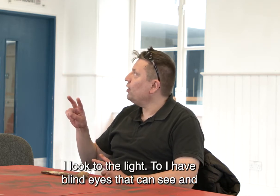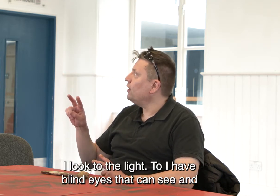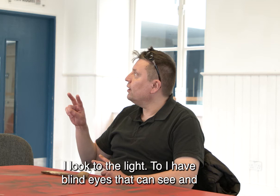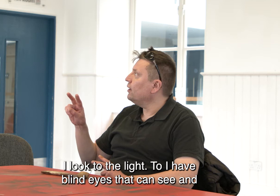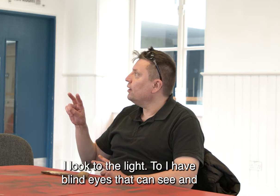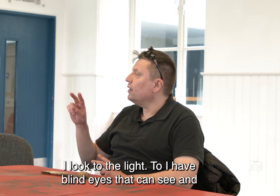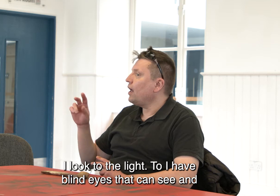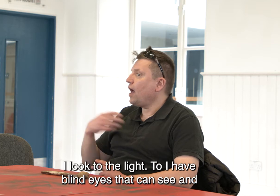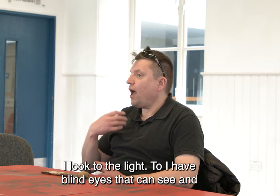I look to the light.